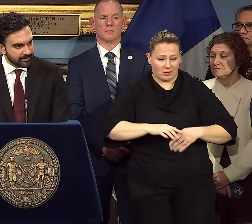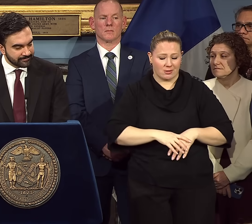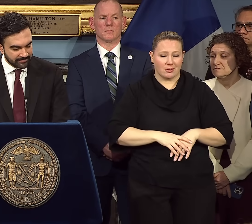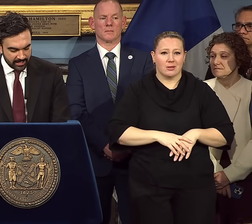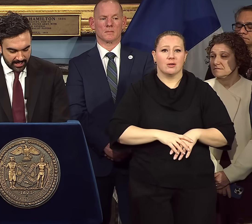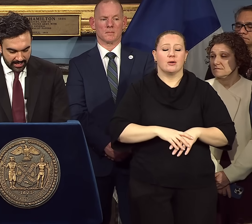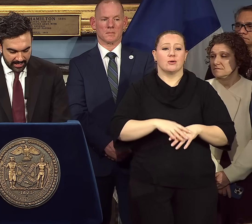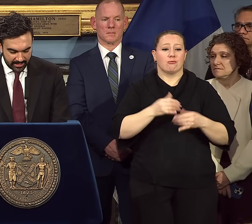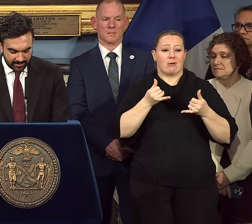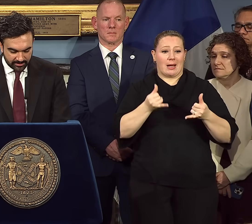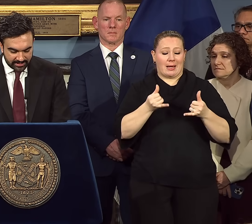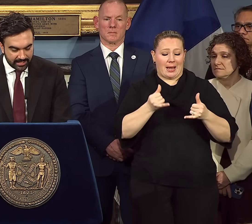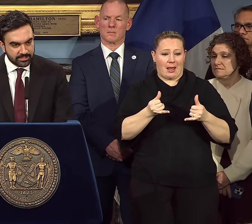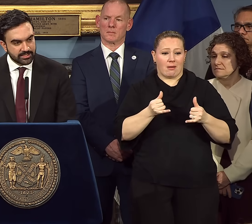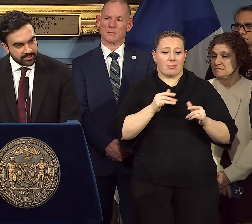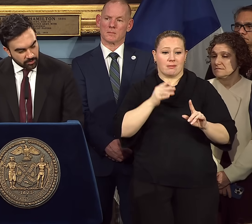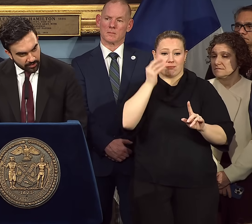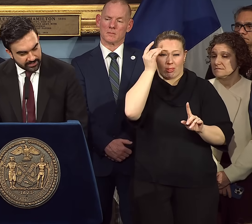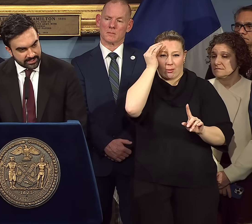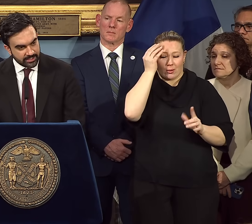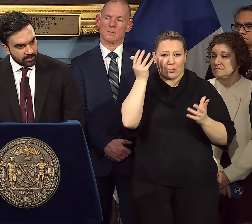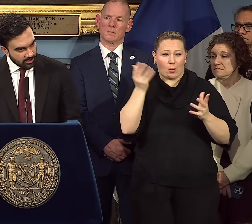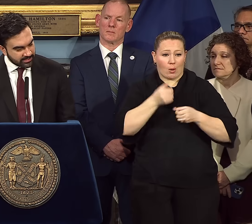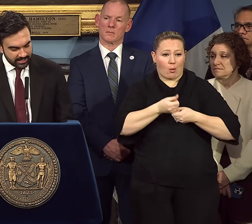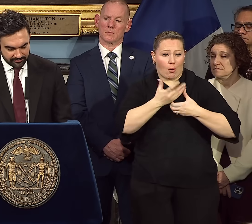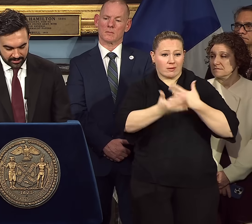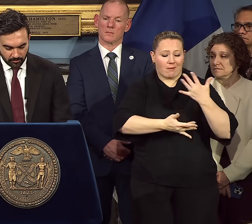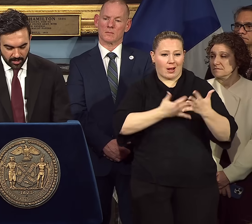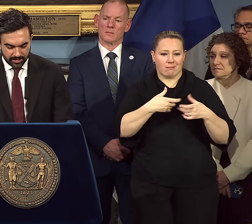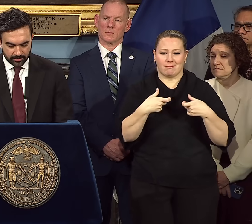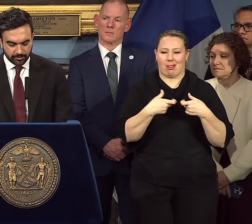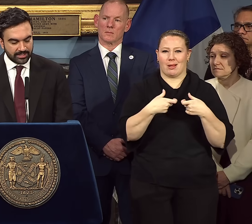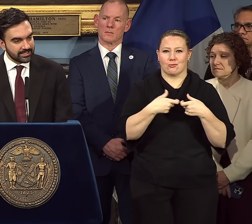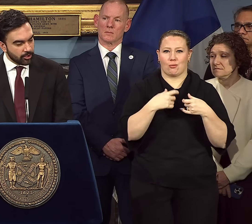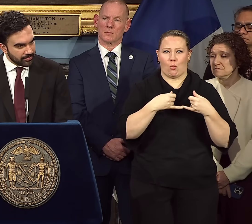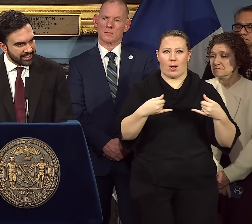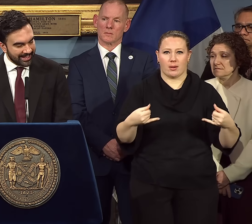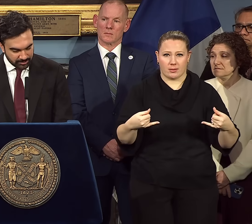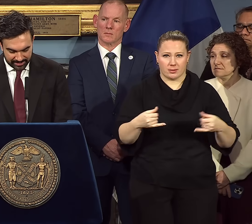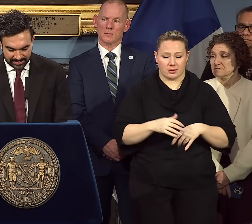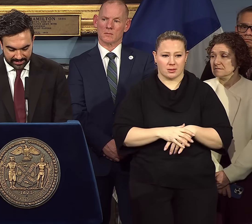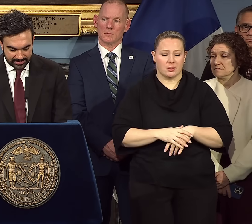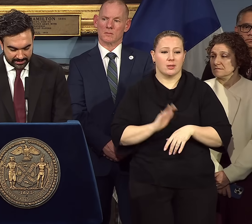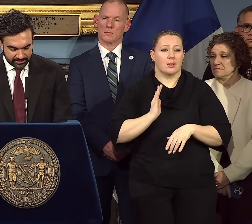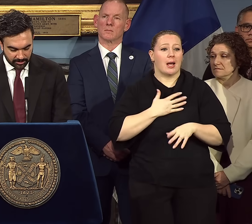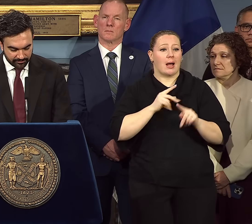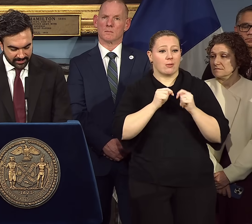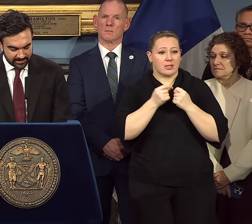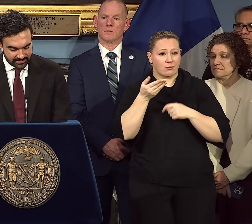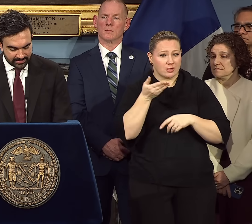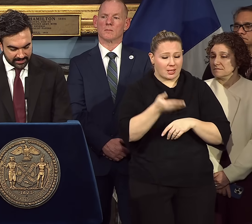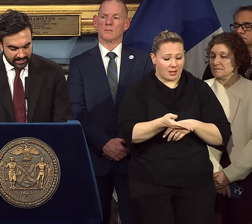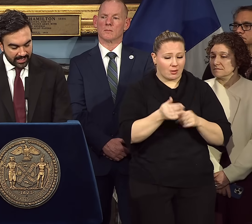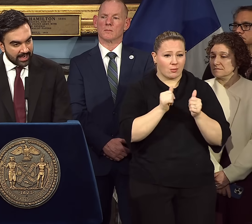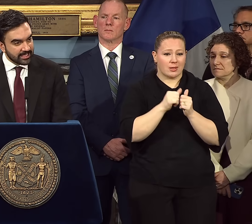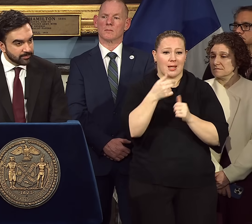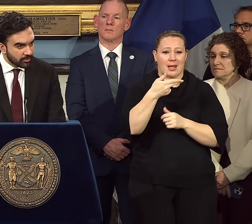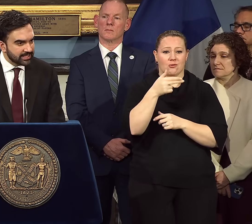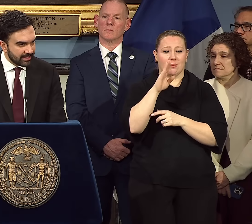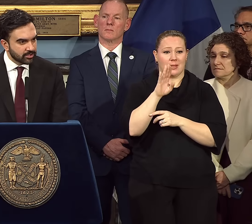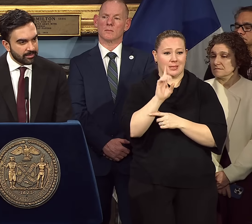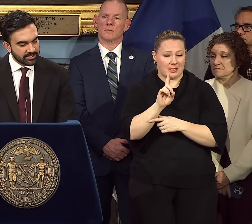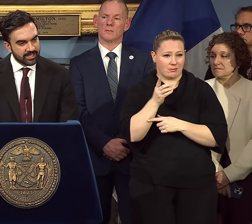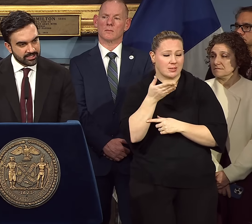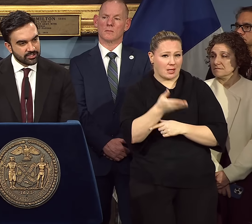electrical wiring. And our city agencies were on the scene alongside FDNY, including DOB and HPD, to serve residents. And I